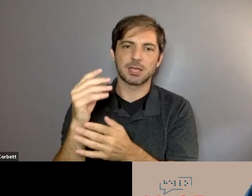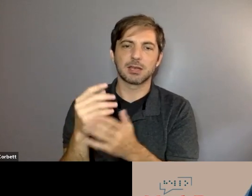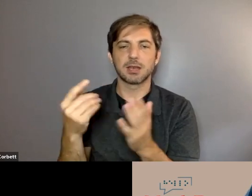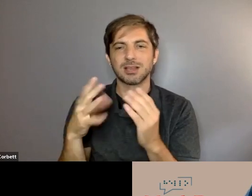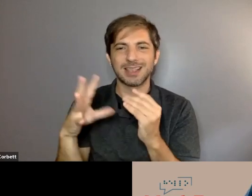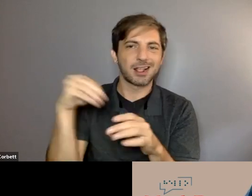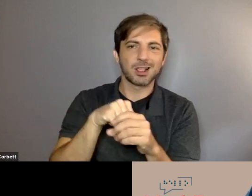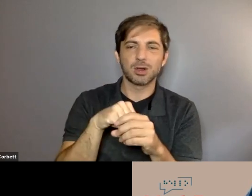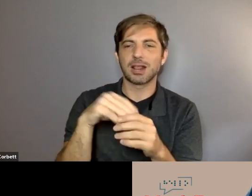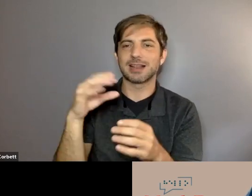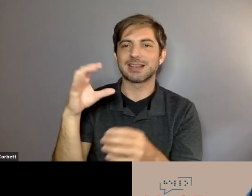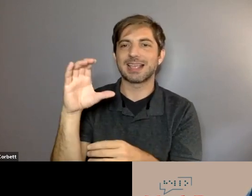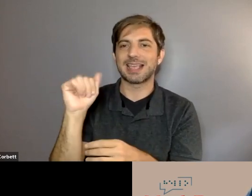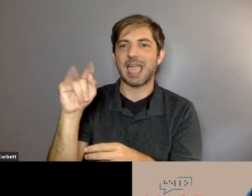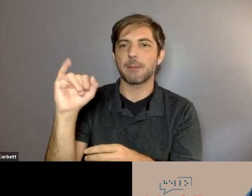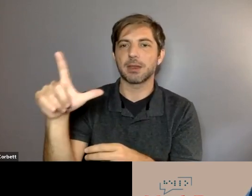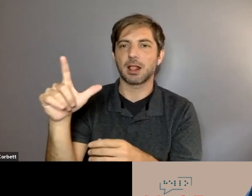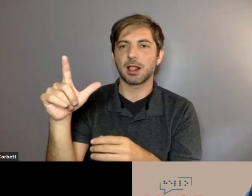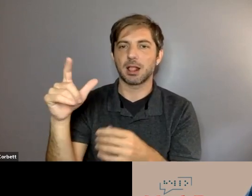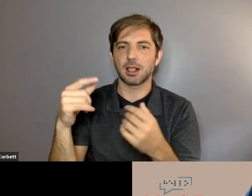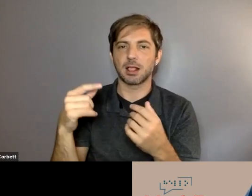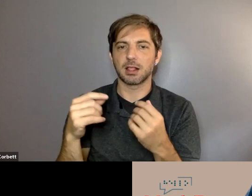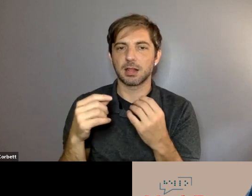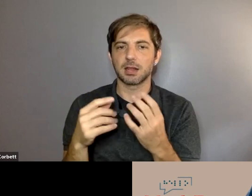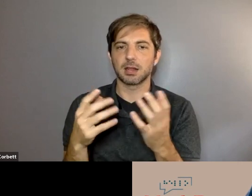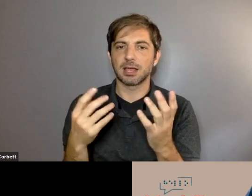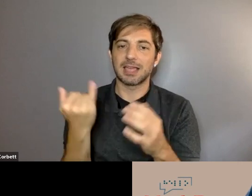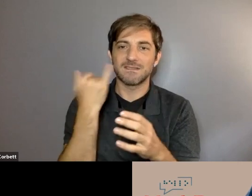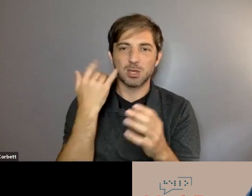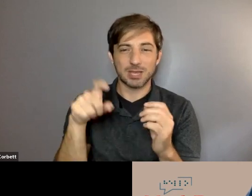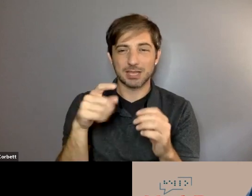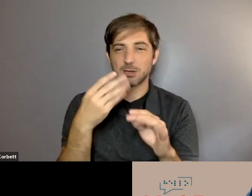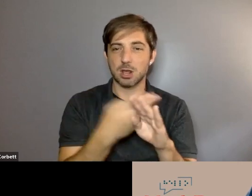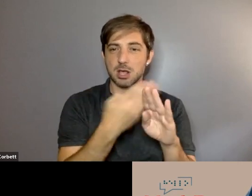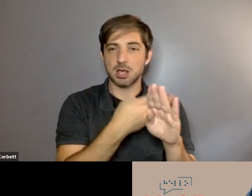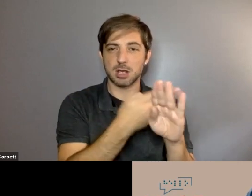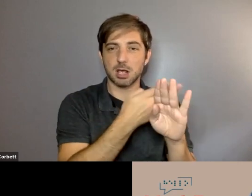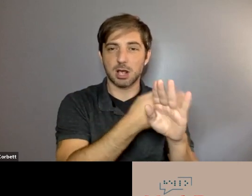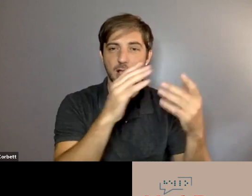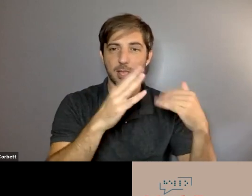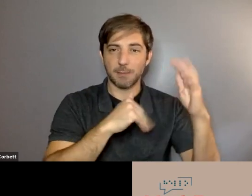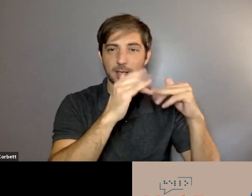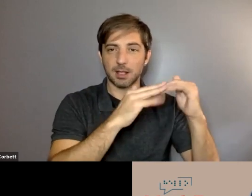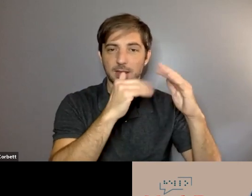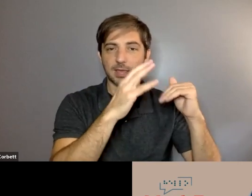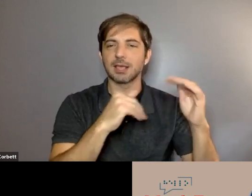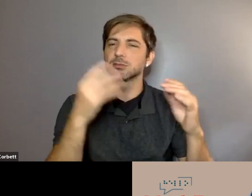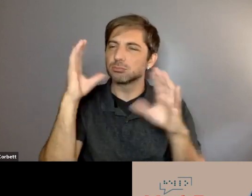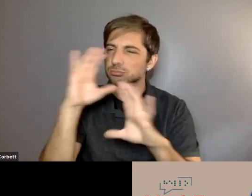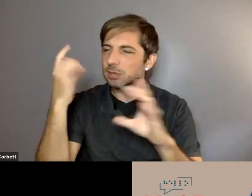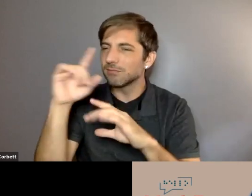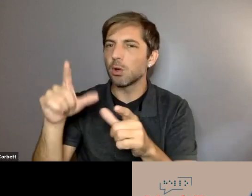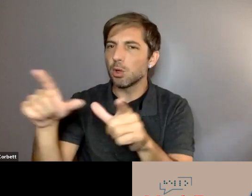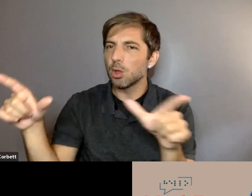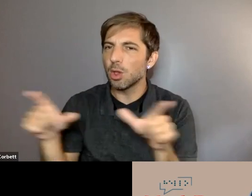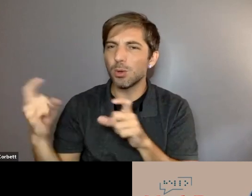campaigns. If you need to renovate facilities, look for local donors. I'm sorry,